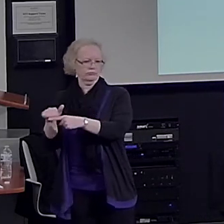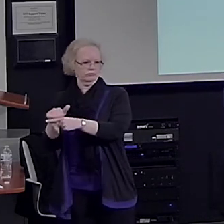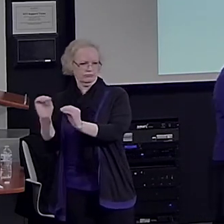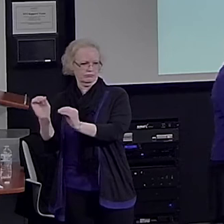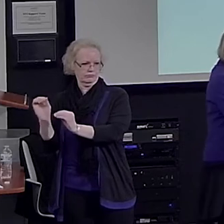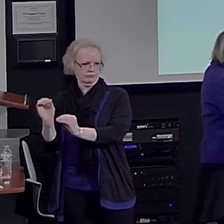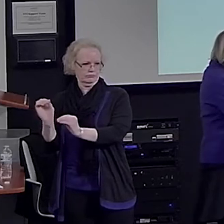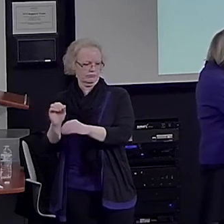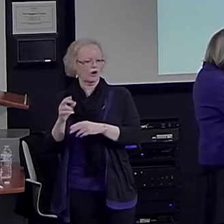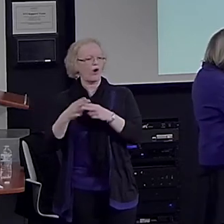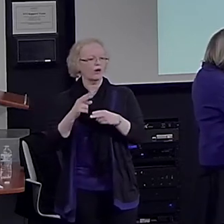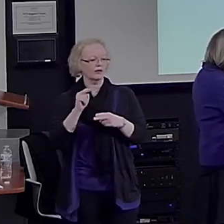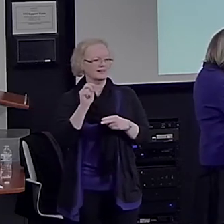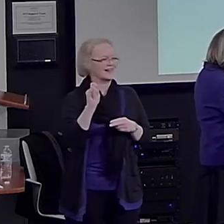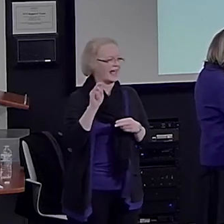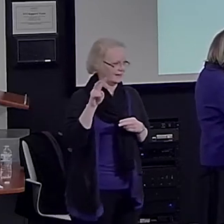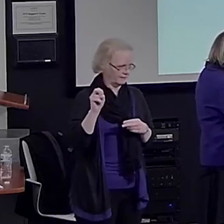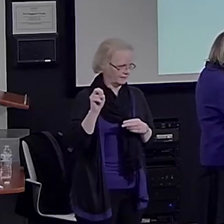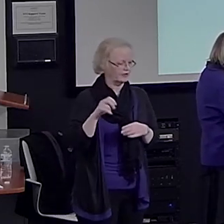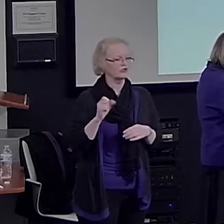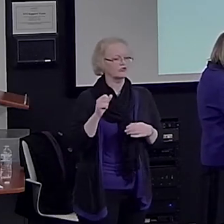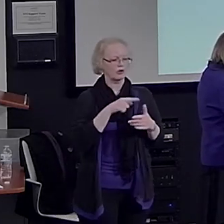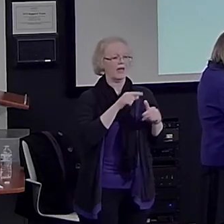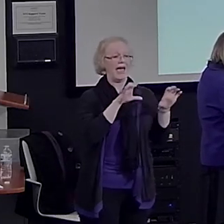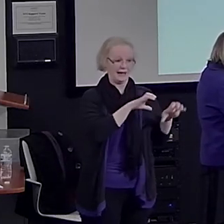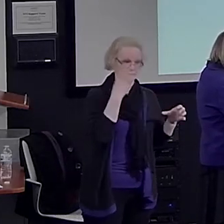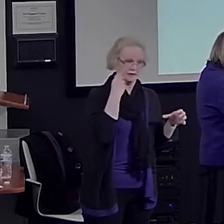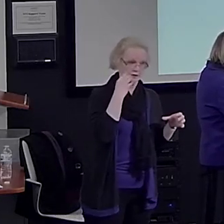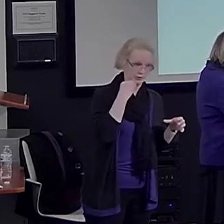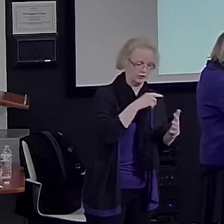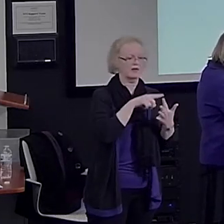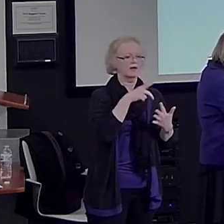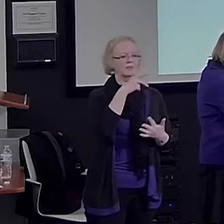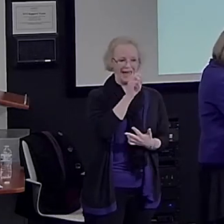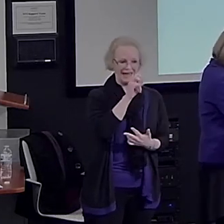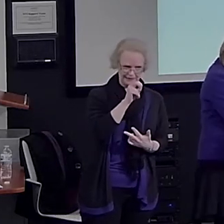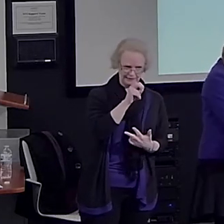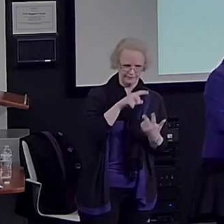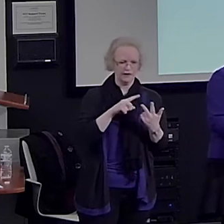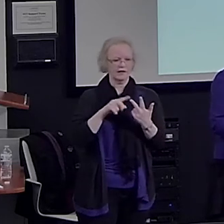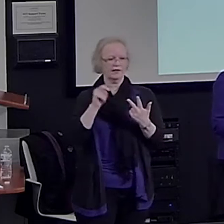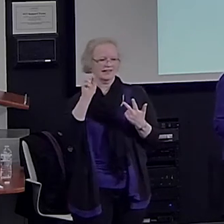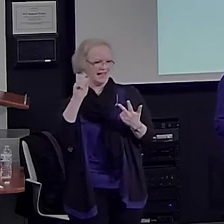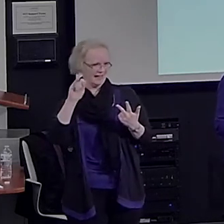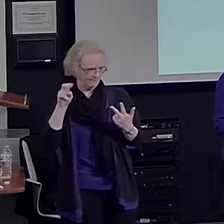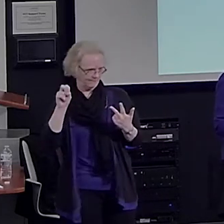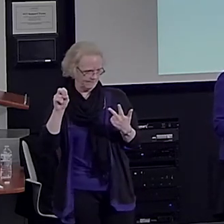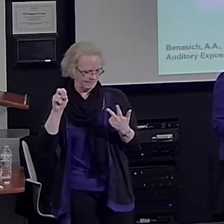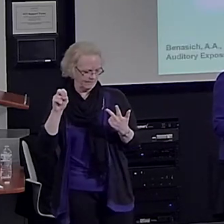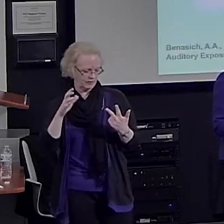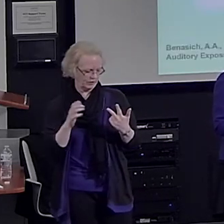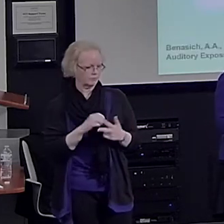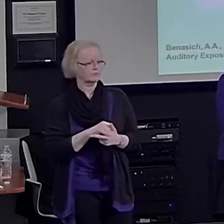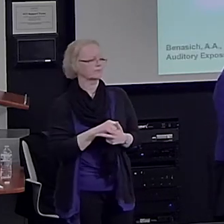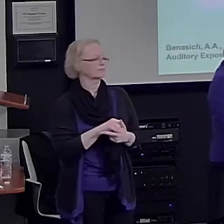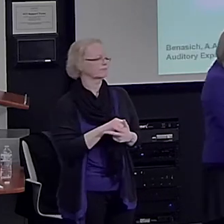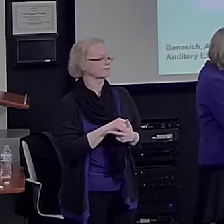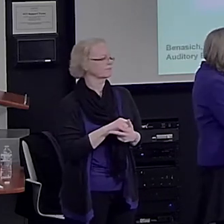these are the groups active experience passive and naive controls with cross-sectional and here's a little